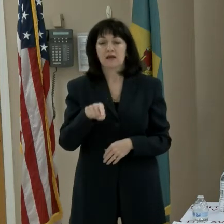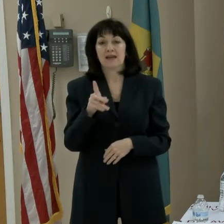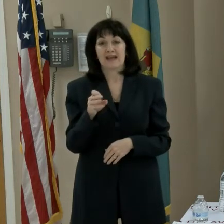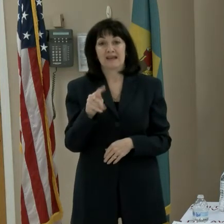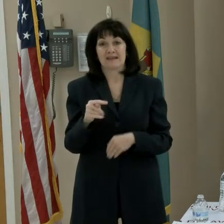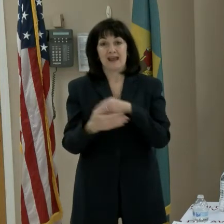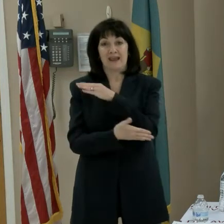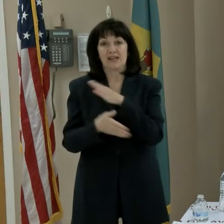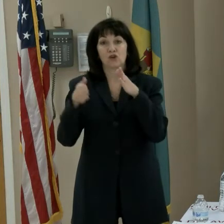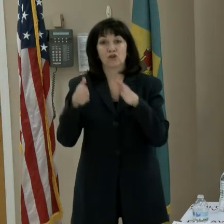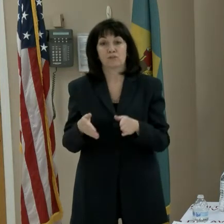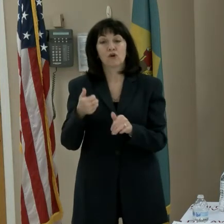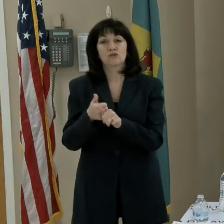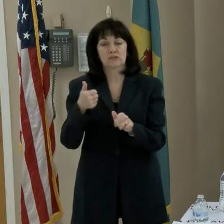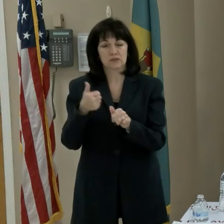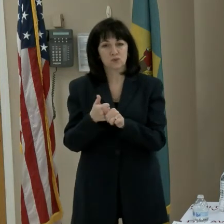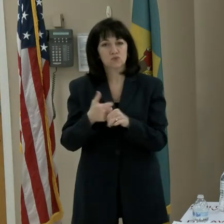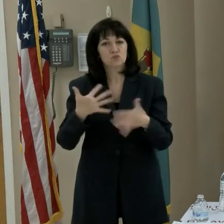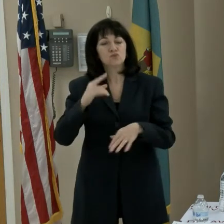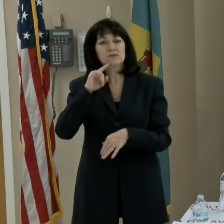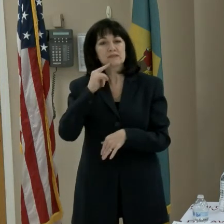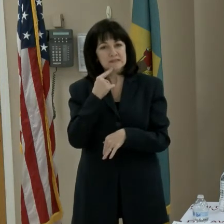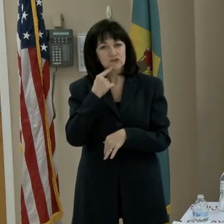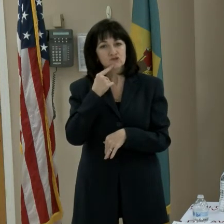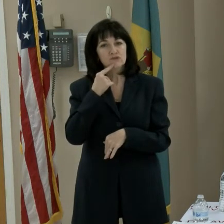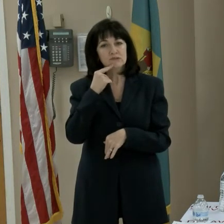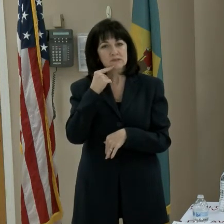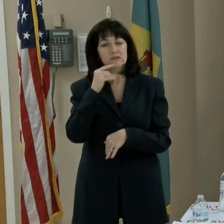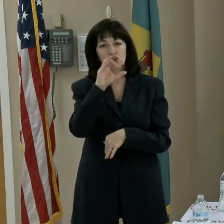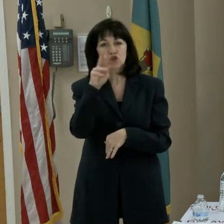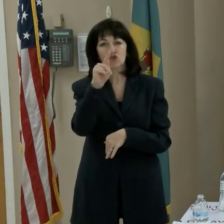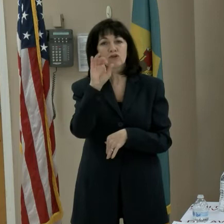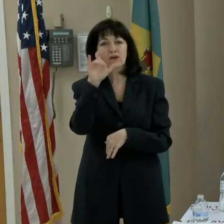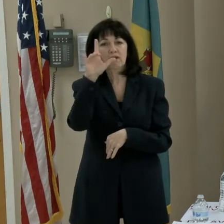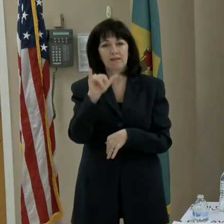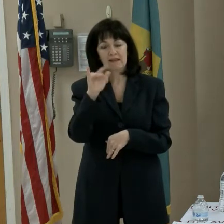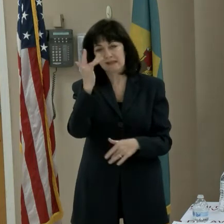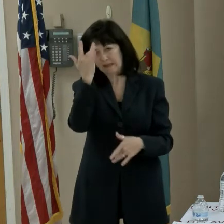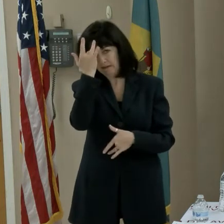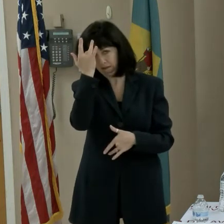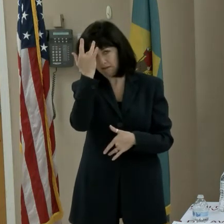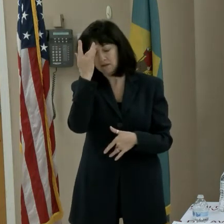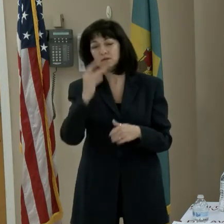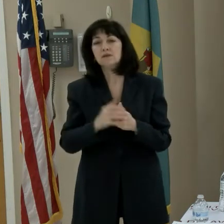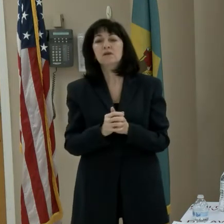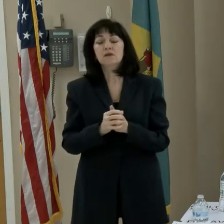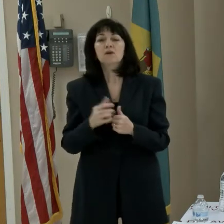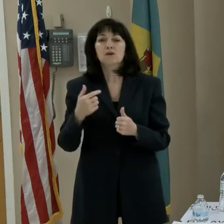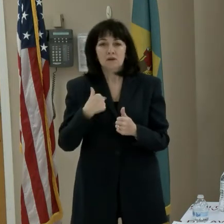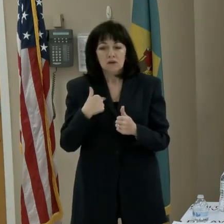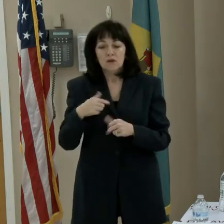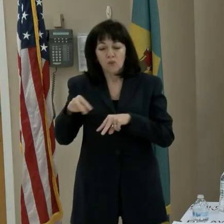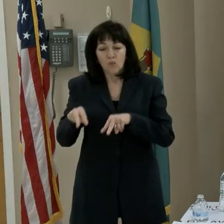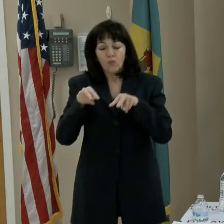ill. We continue to make contact with these individuals and to monitor their health.